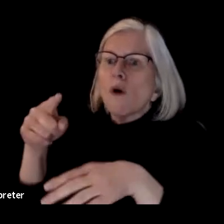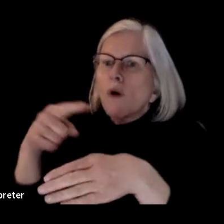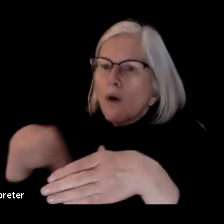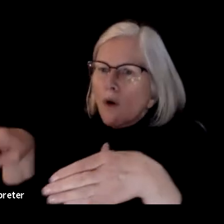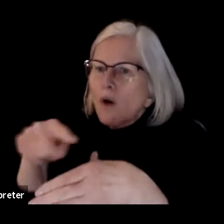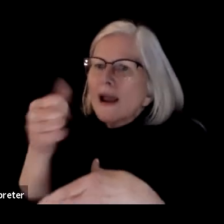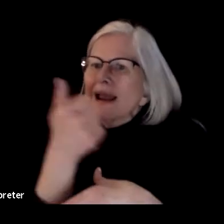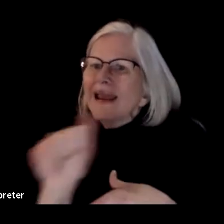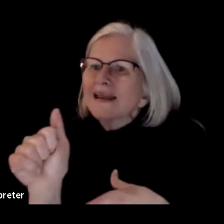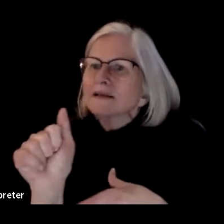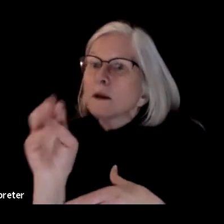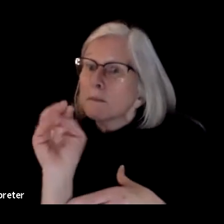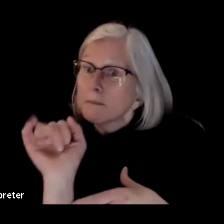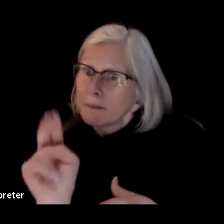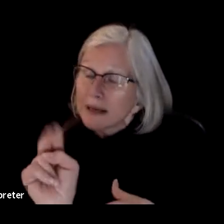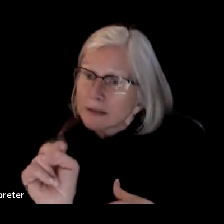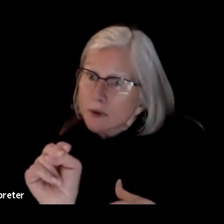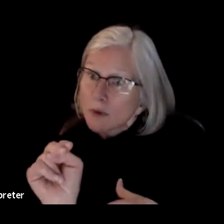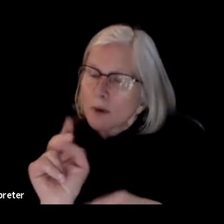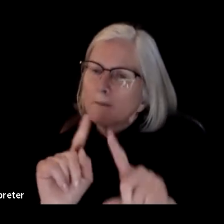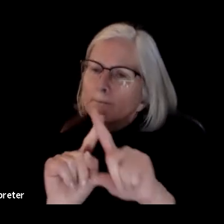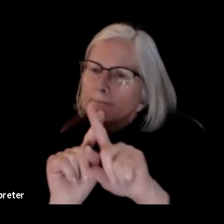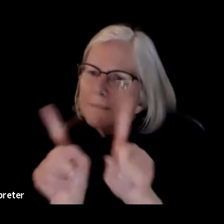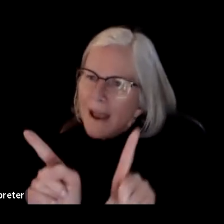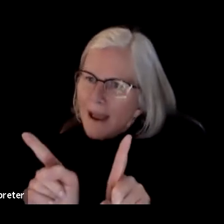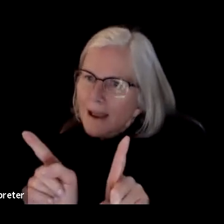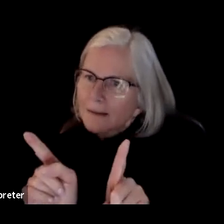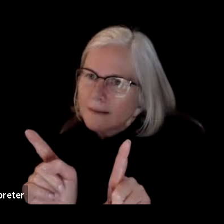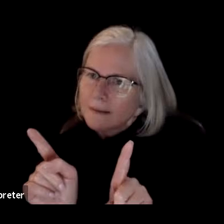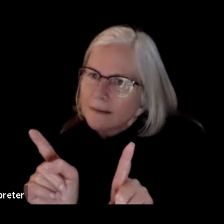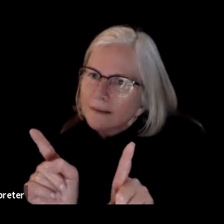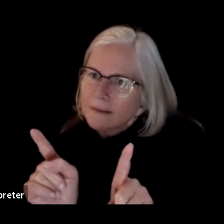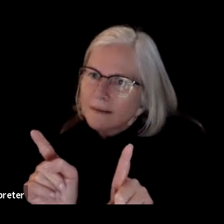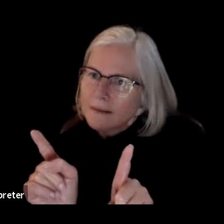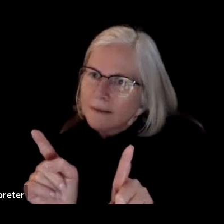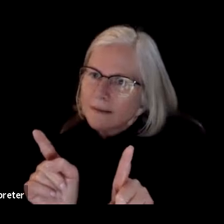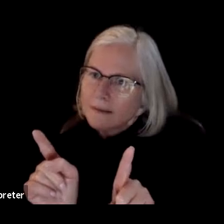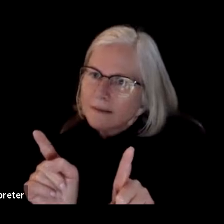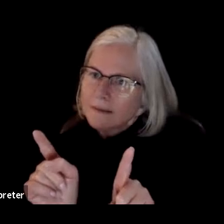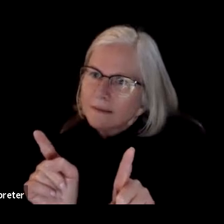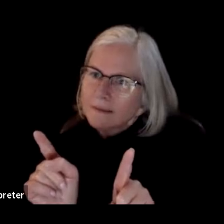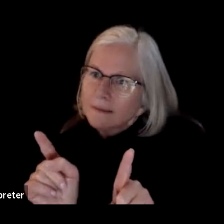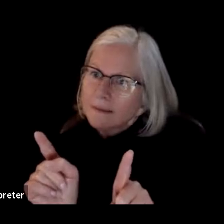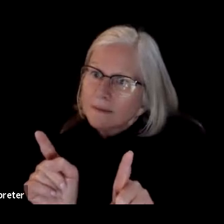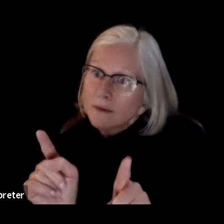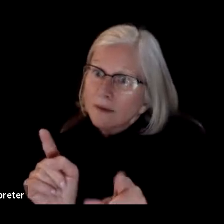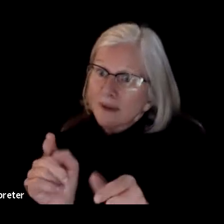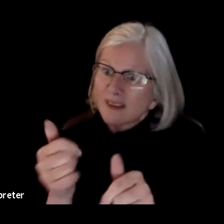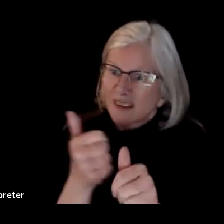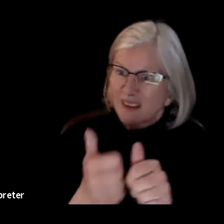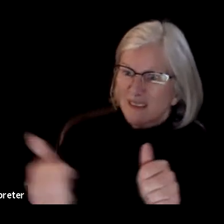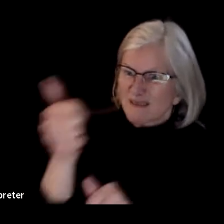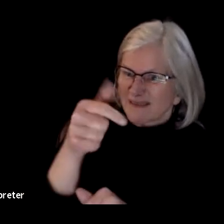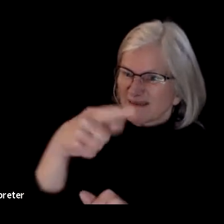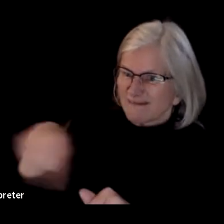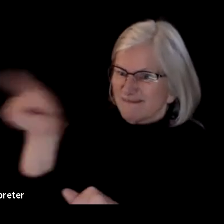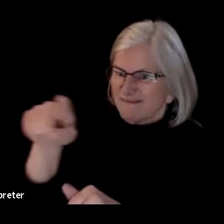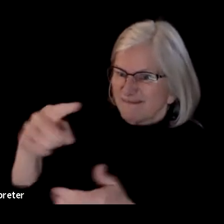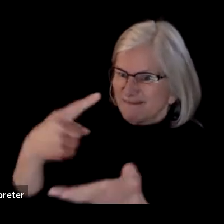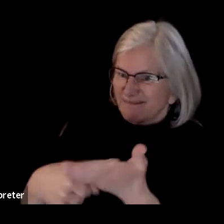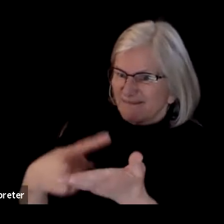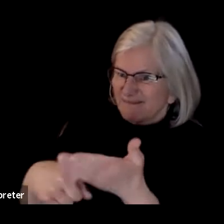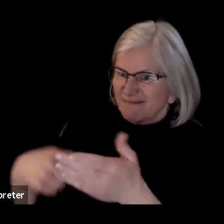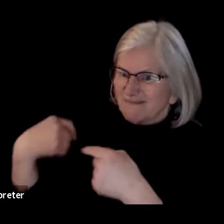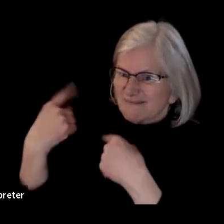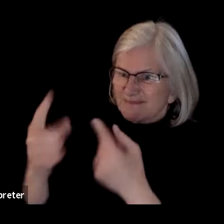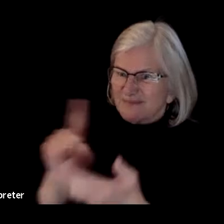just as the commissioner and I have talked about, over the last weeks, we have a really